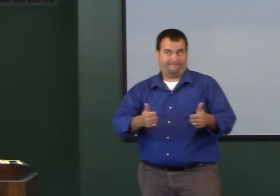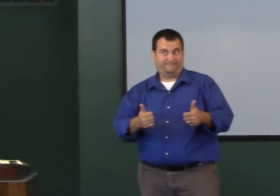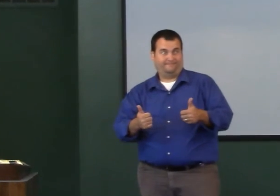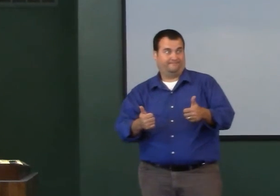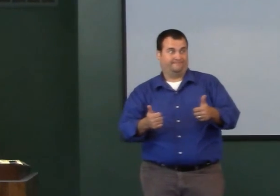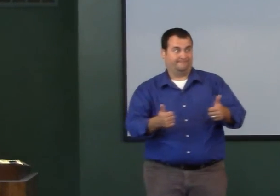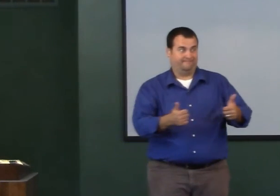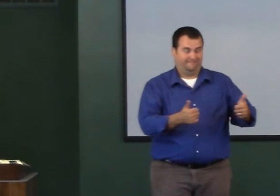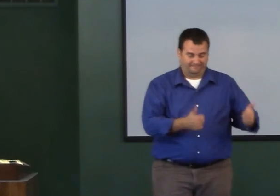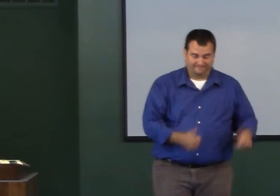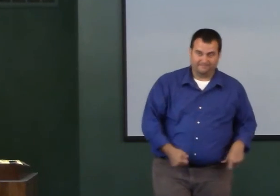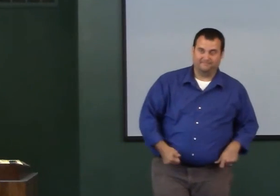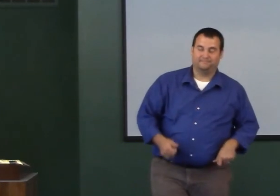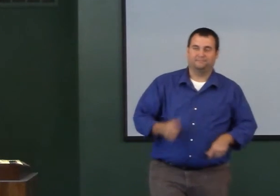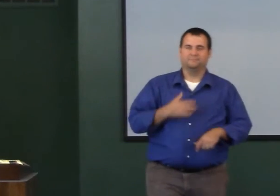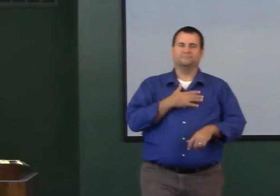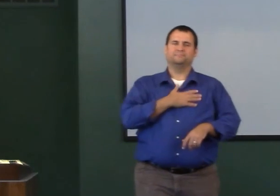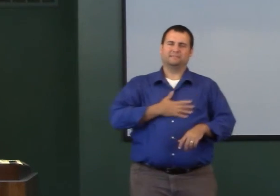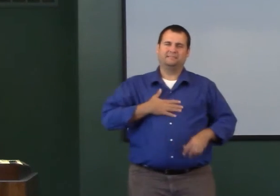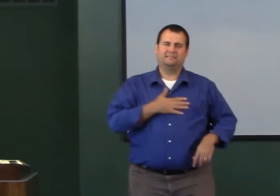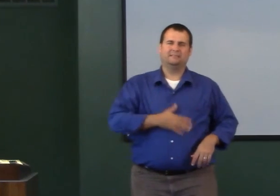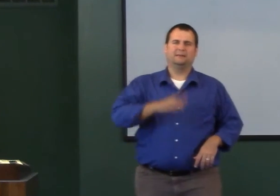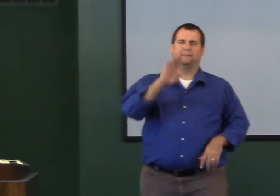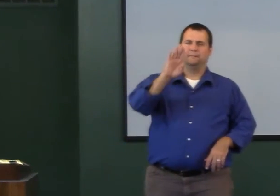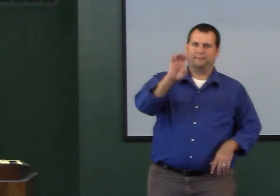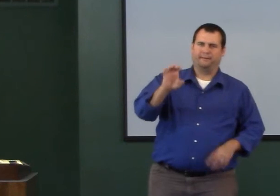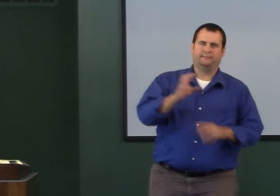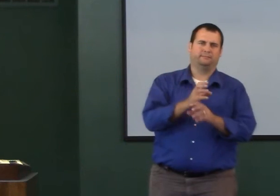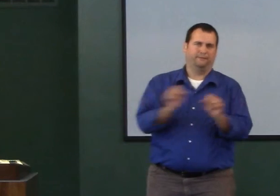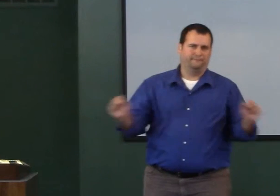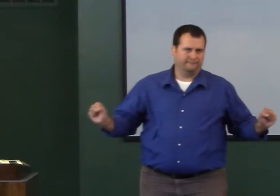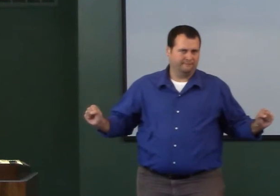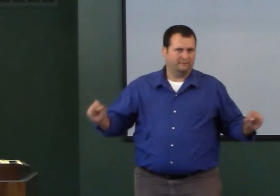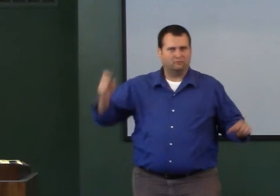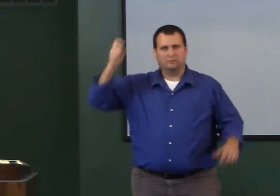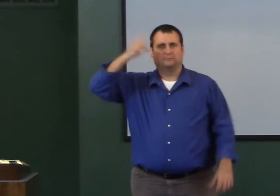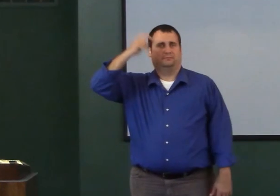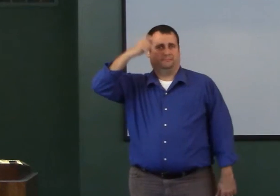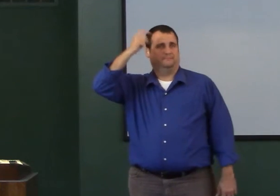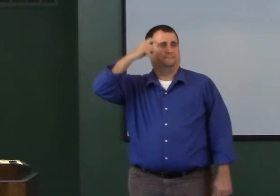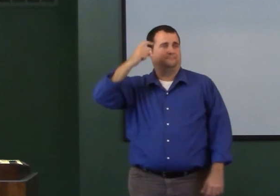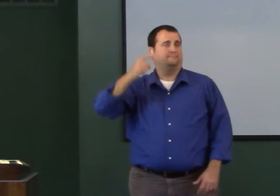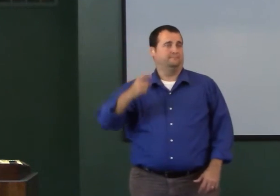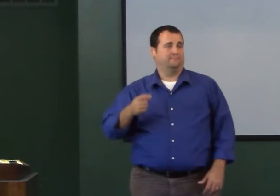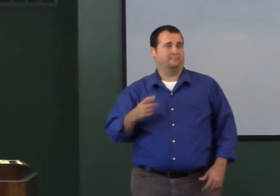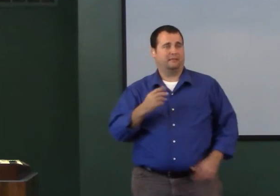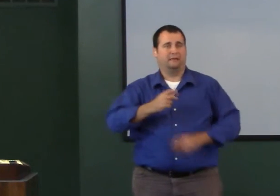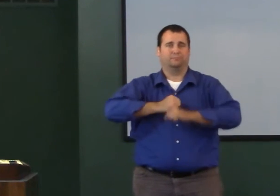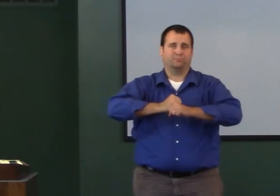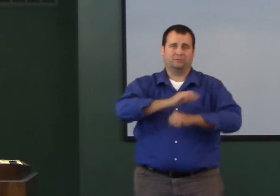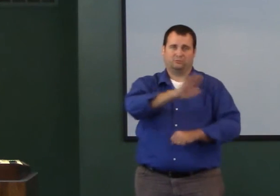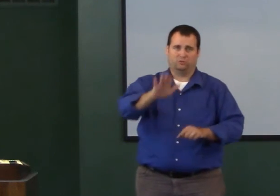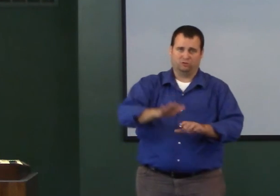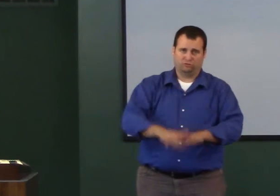Is that understood? Did everybody understand? Please, be safe and be wise.